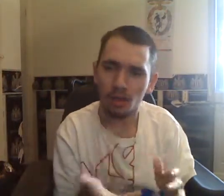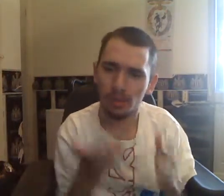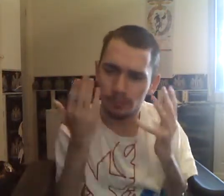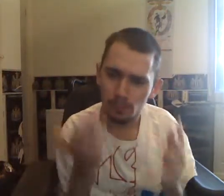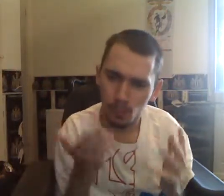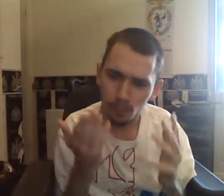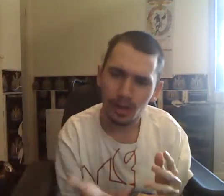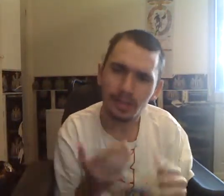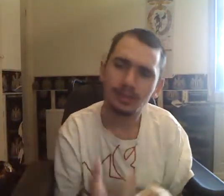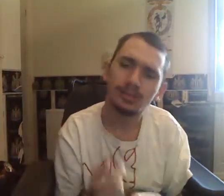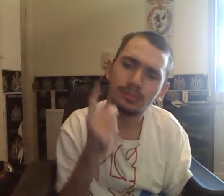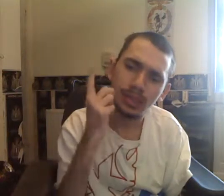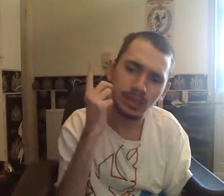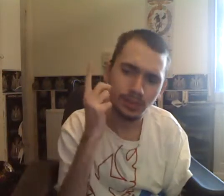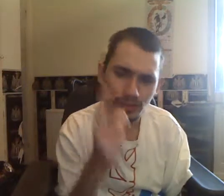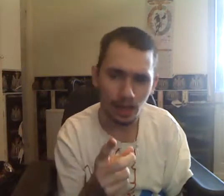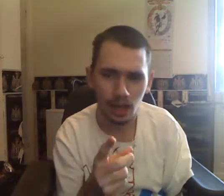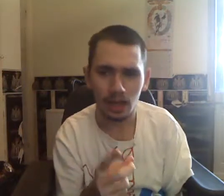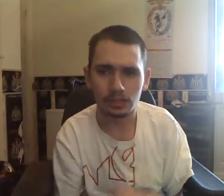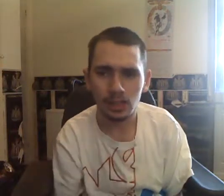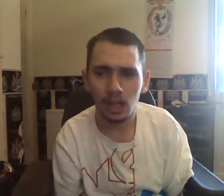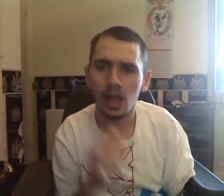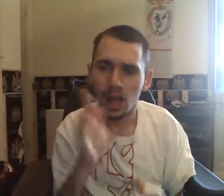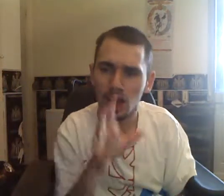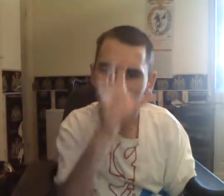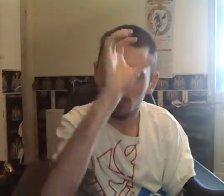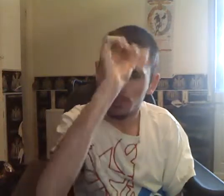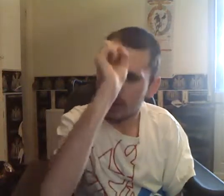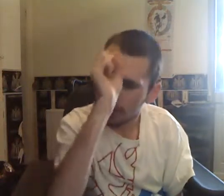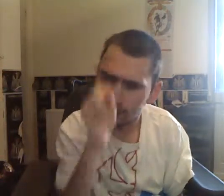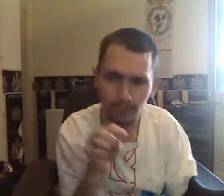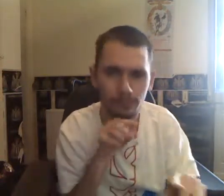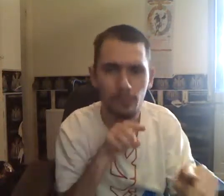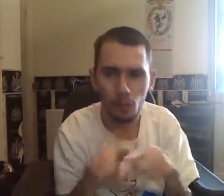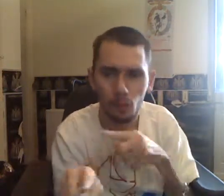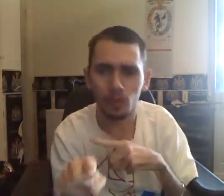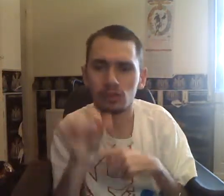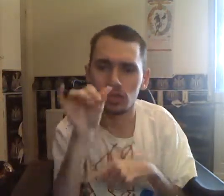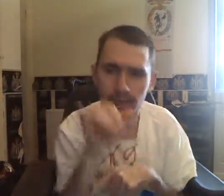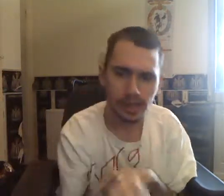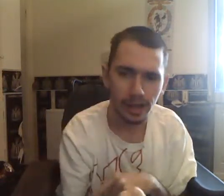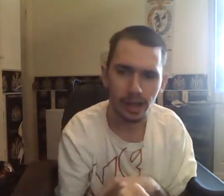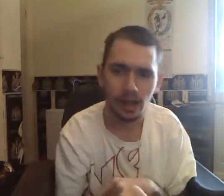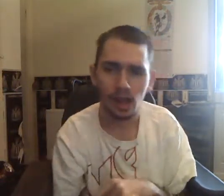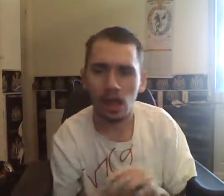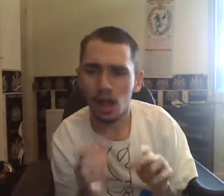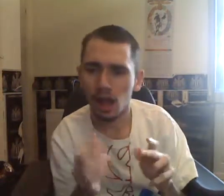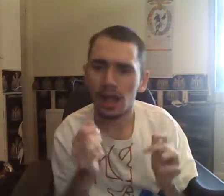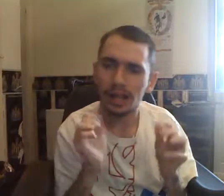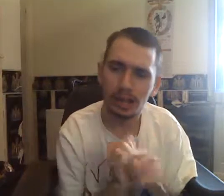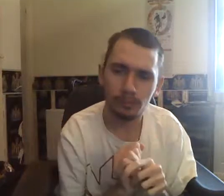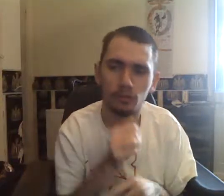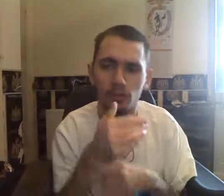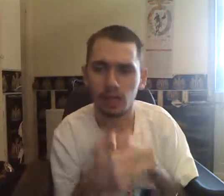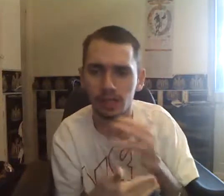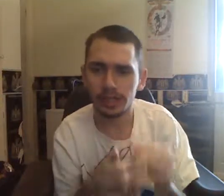these are the moments that I'm gonna remember most, yeah. Just gotta keep going,